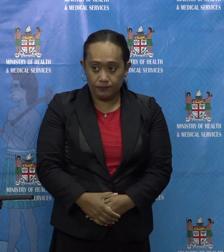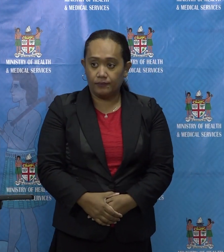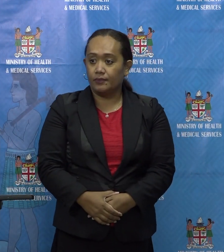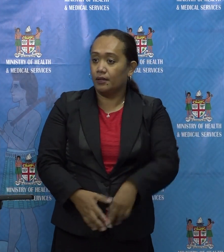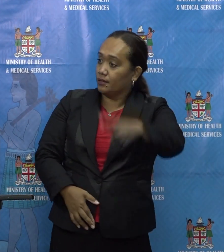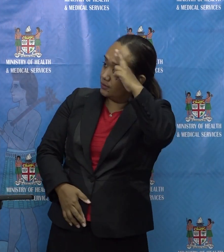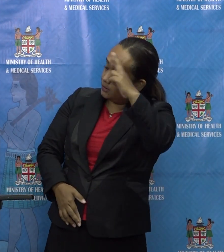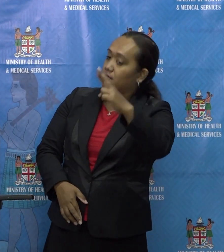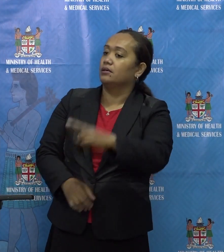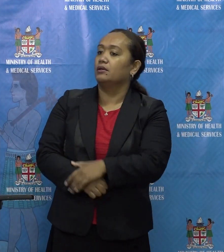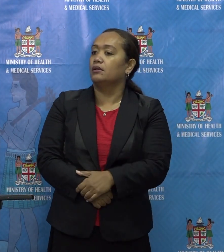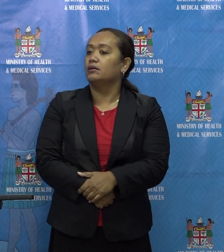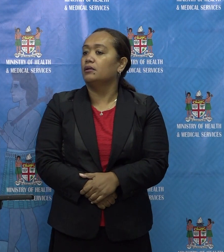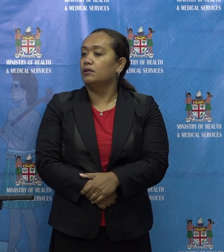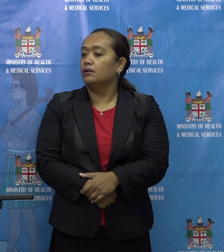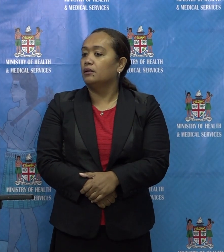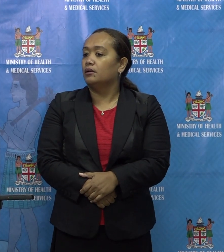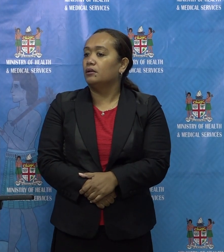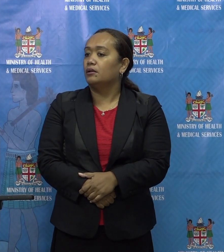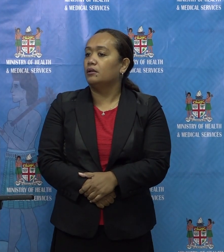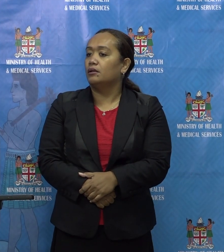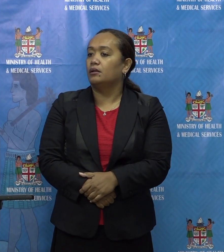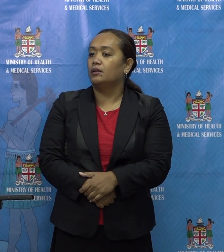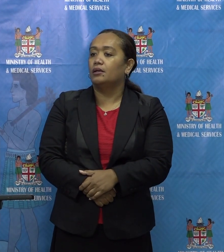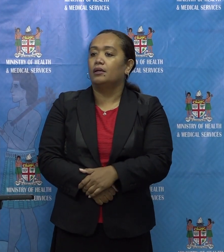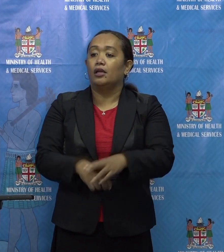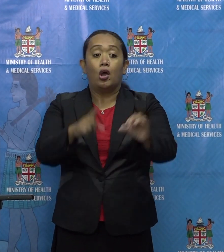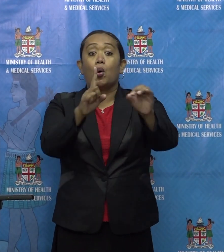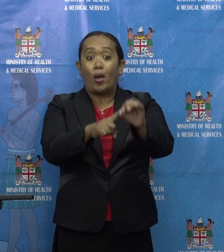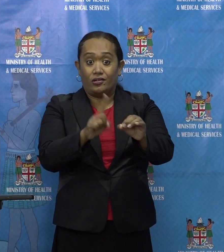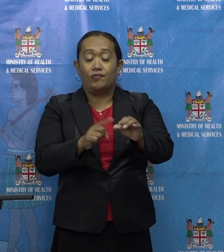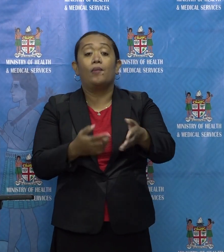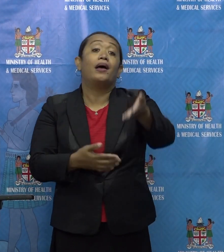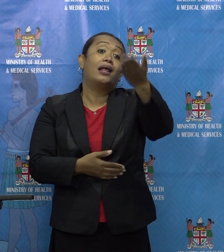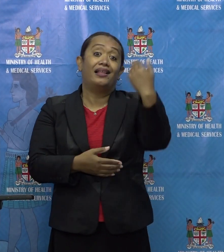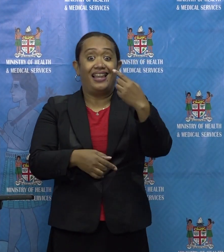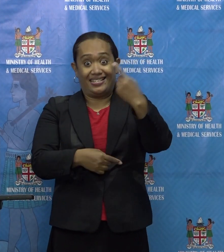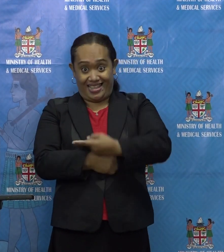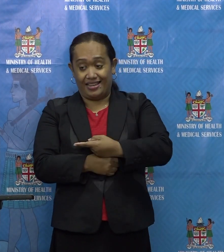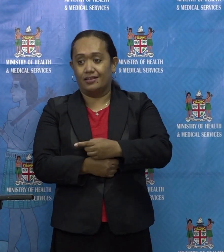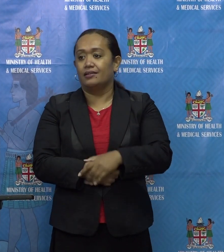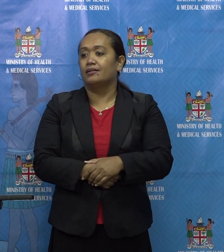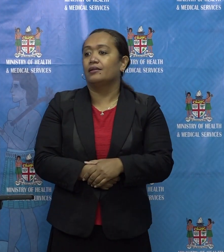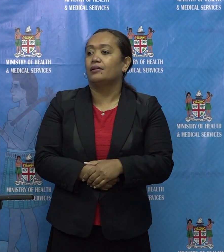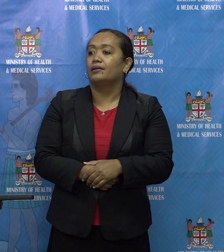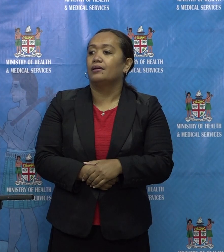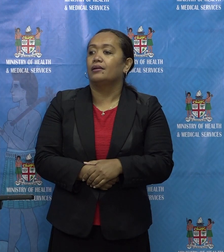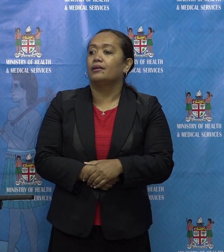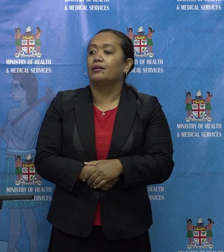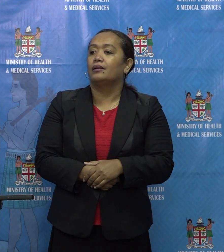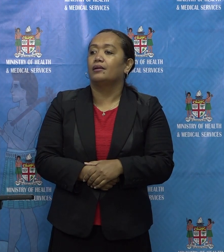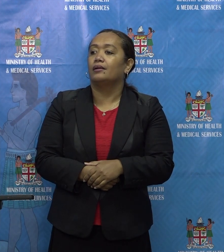So I just want to revisit my question from last night. I just want to